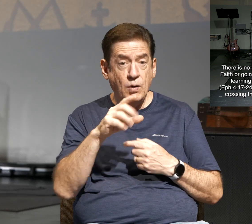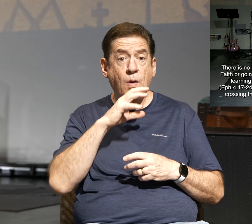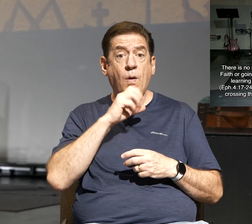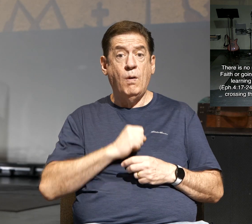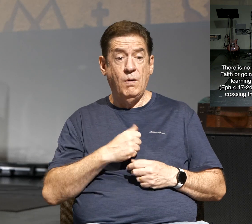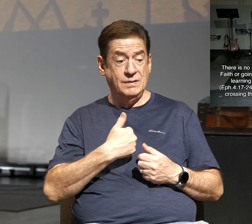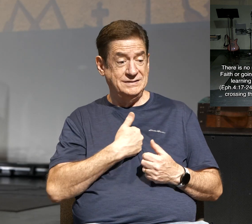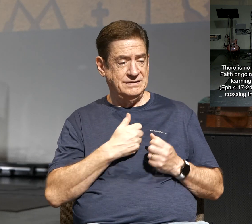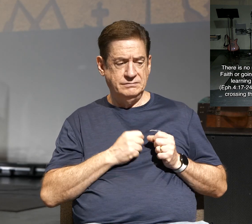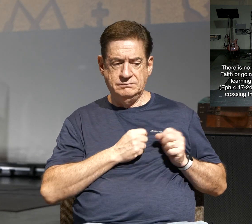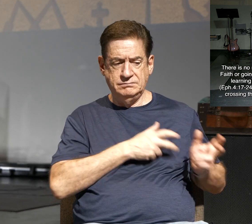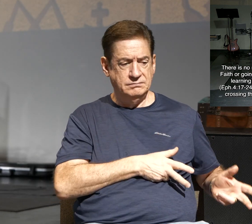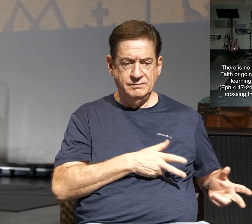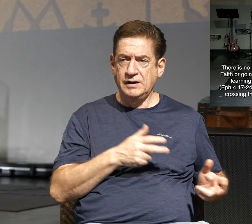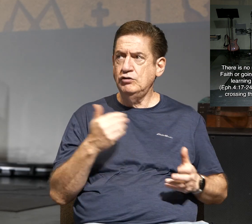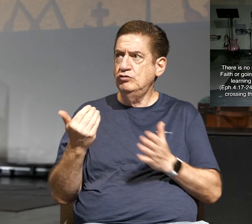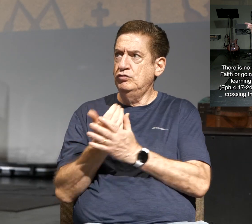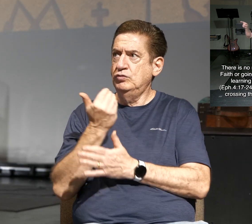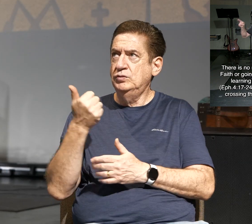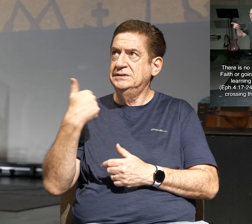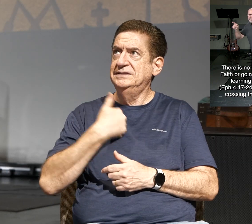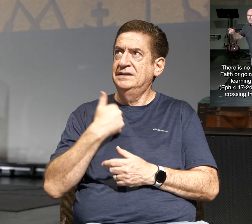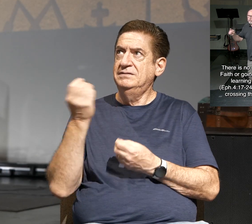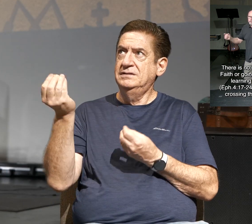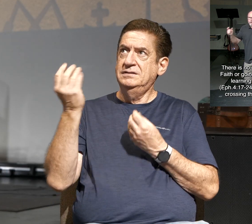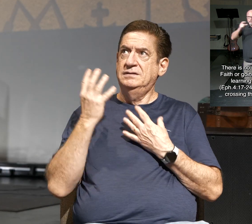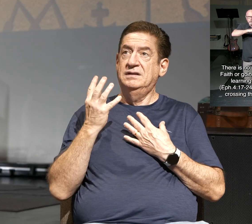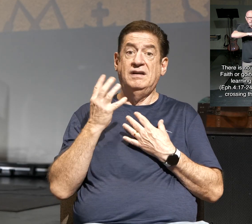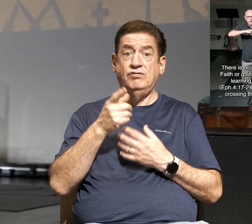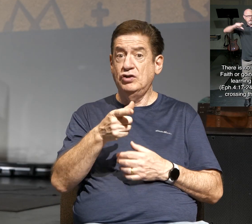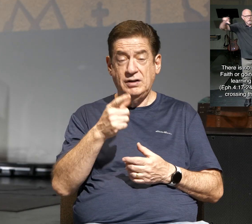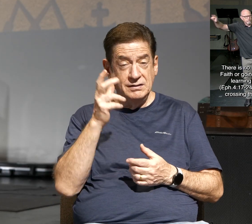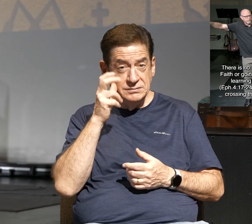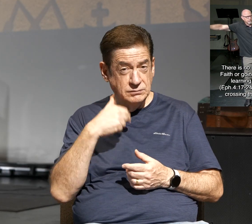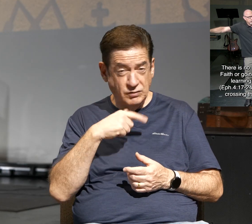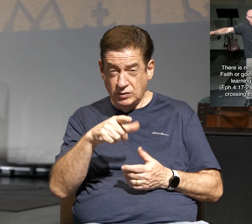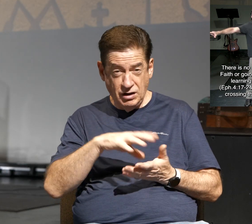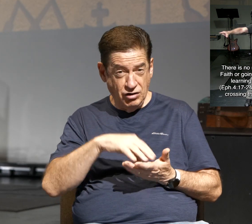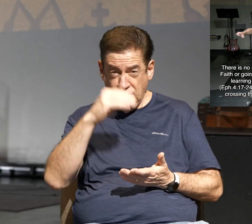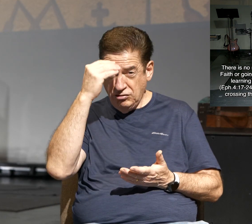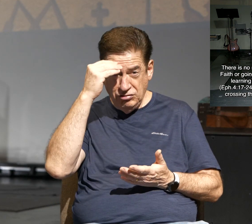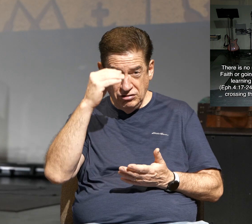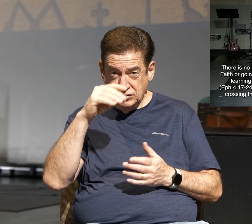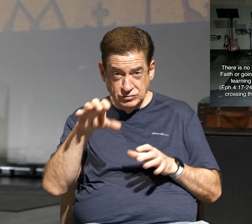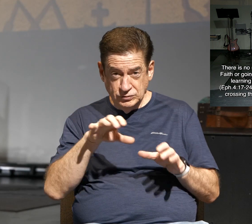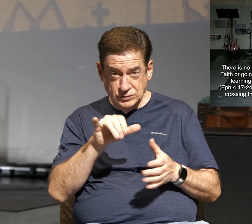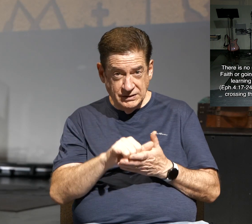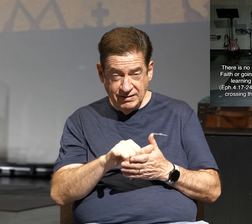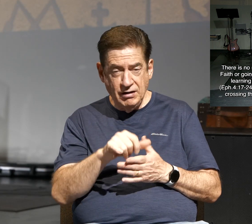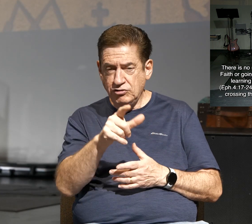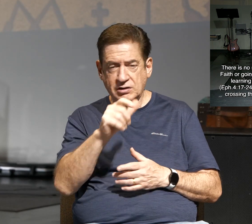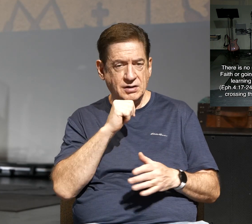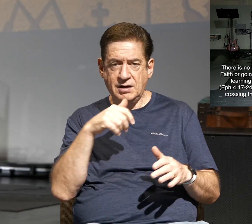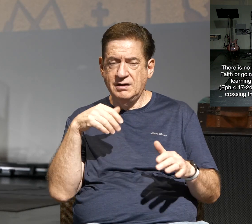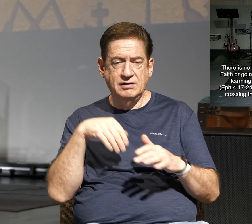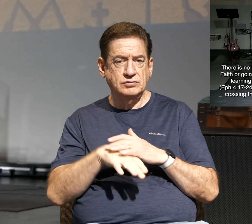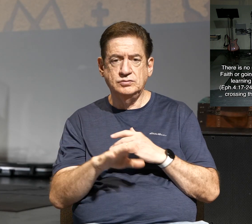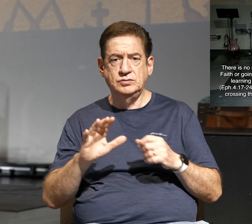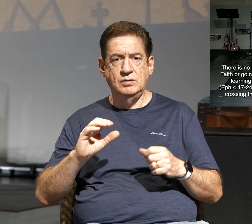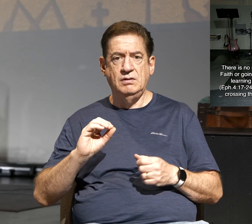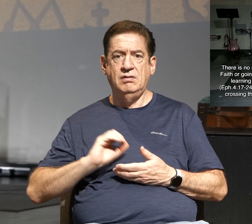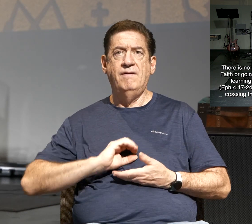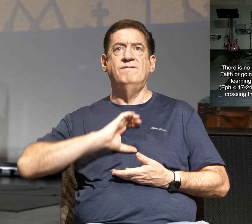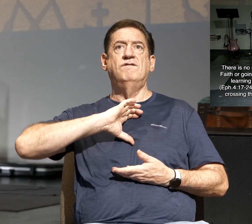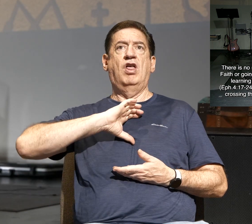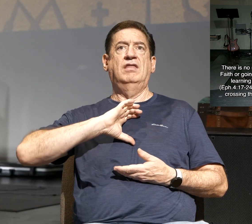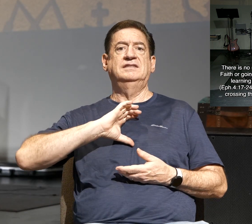and putting on the new self. Listen to me. If you're not learning how to put off the old self, put on the new self, you're not going to enter into the fullness of life that Christ